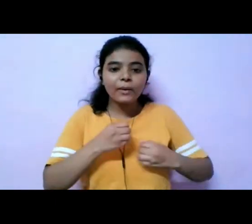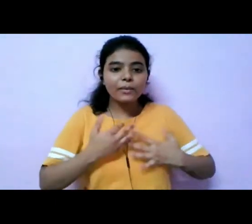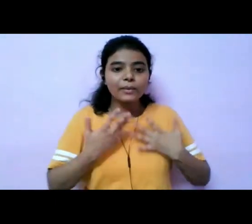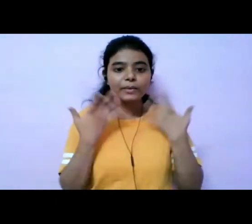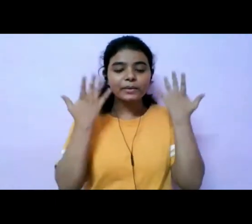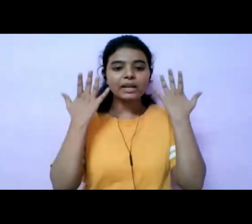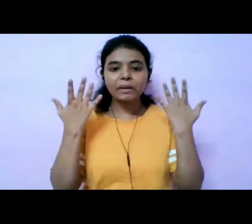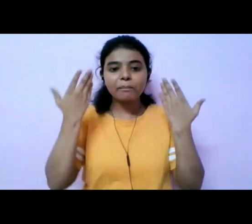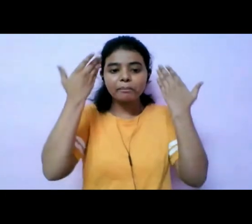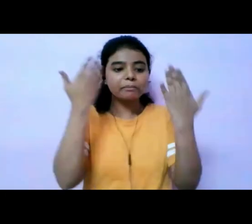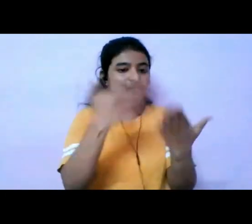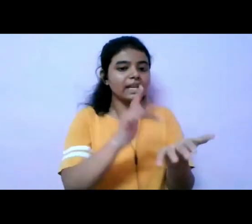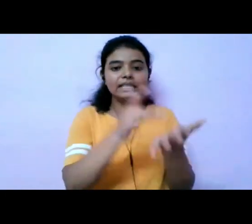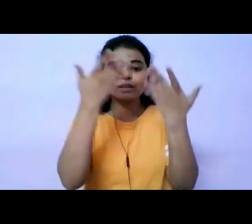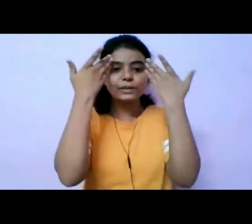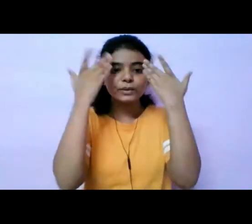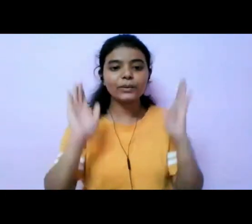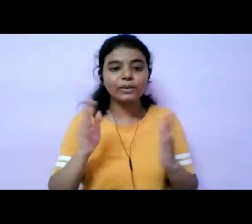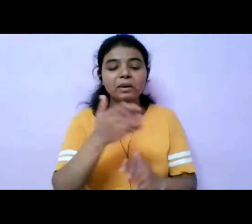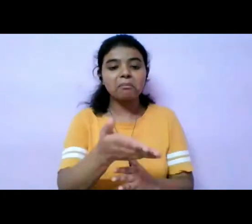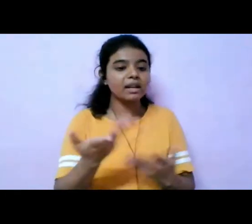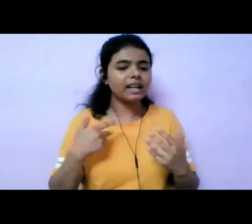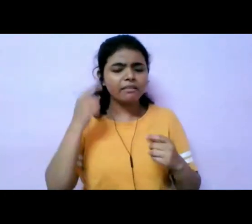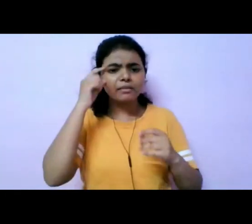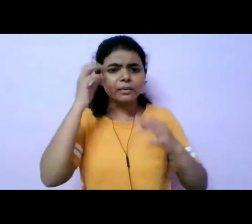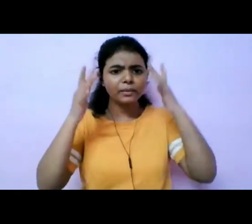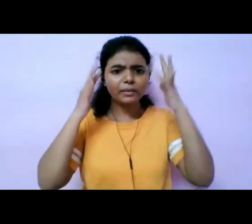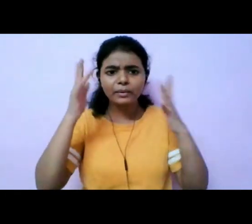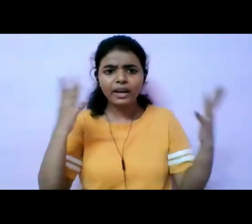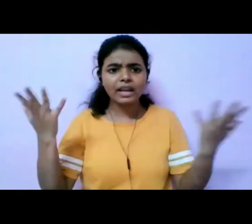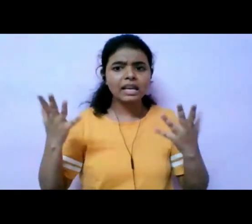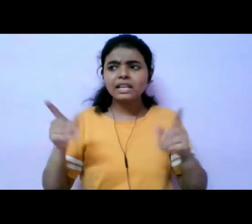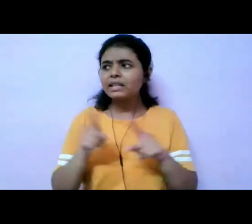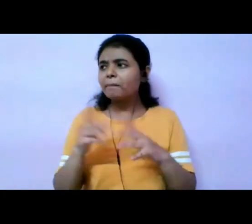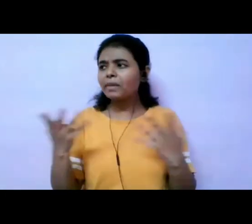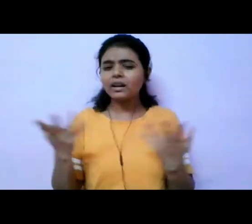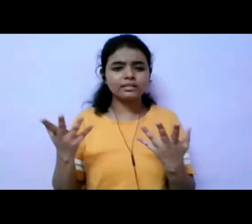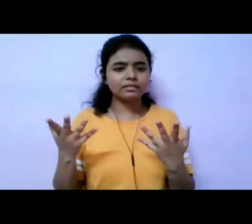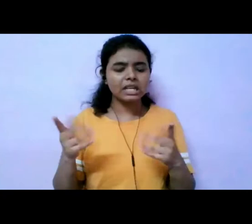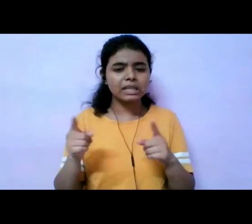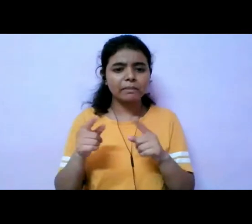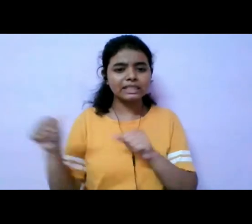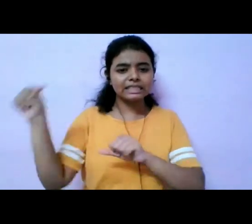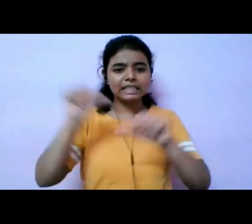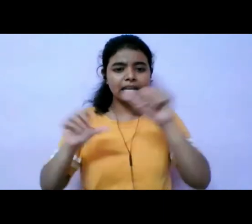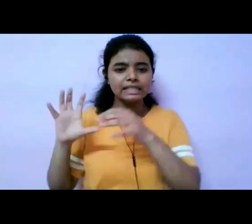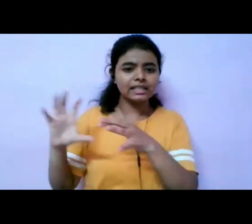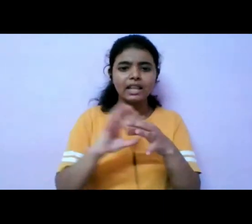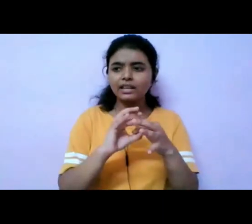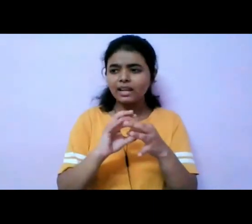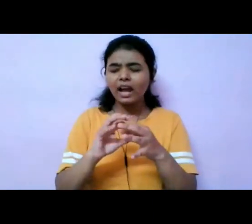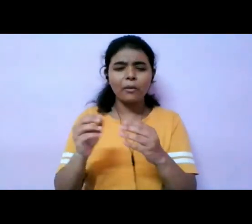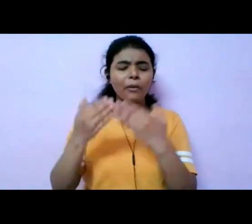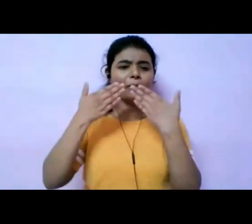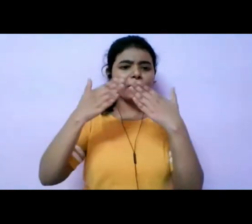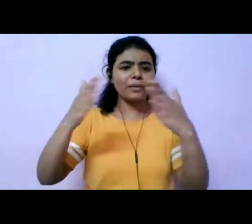unknown. My wanderings unsign the signs, the antithesis